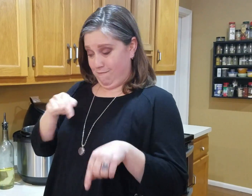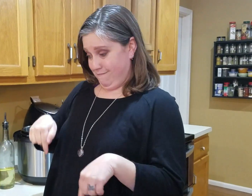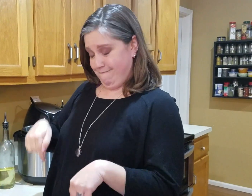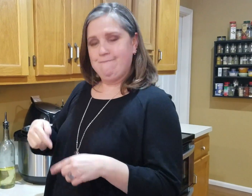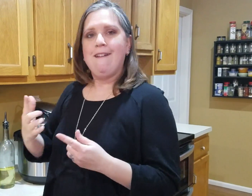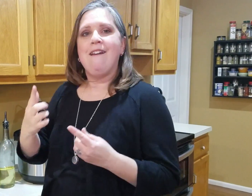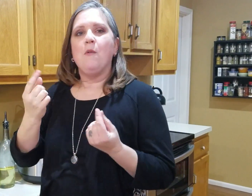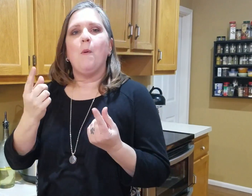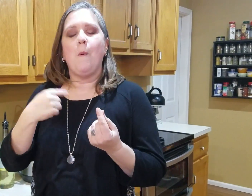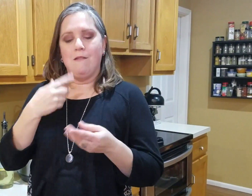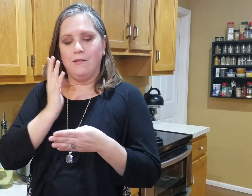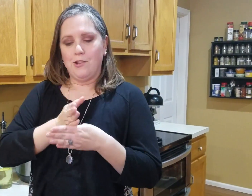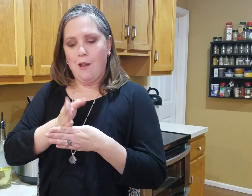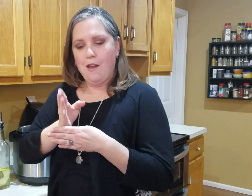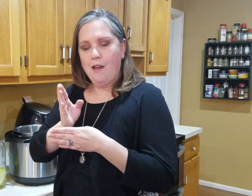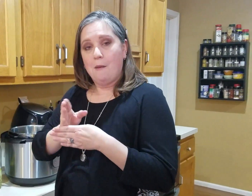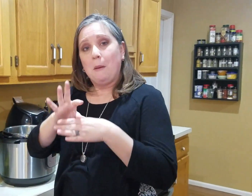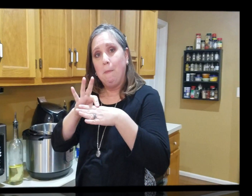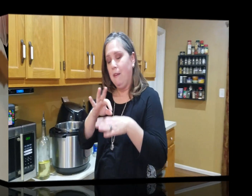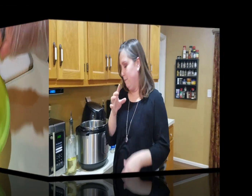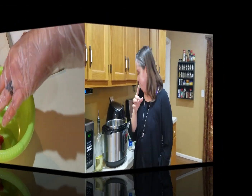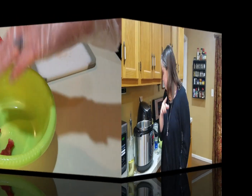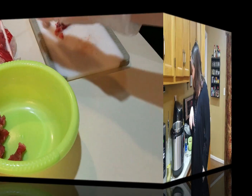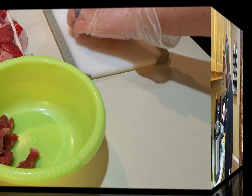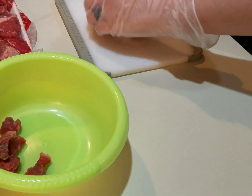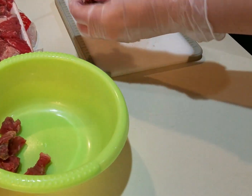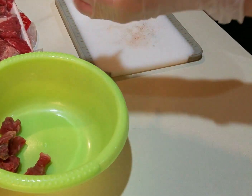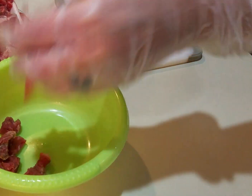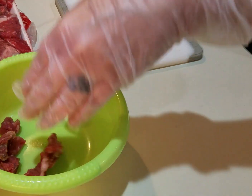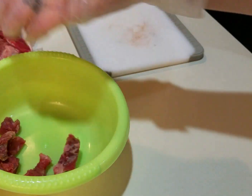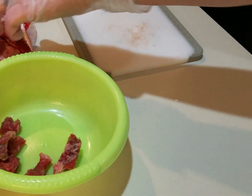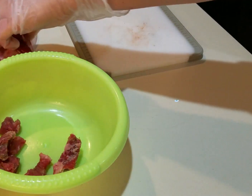Before I made this video, I went ahead and chopped up some beef. Let me show you.